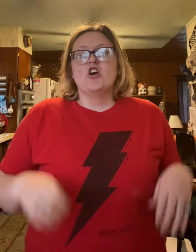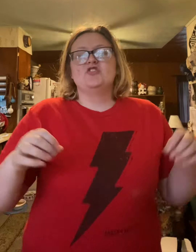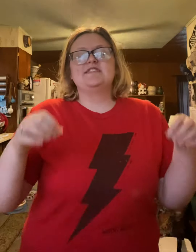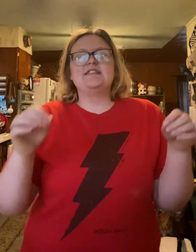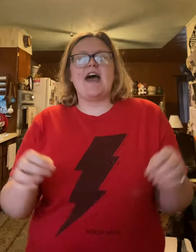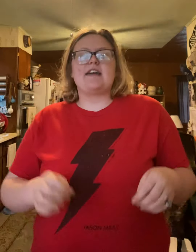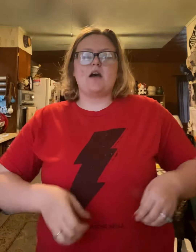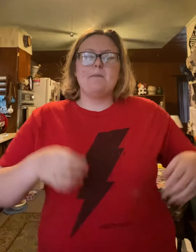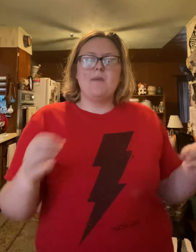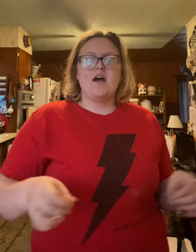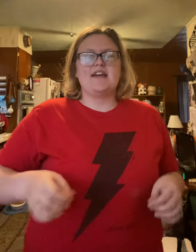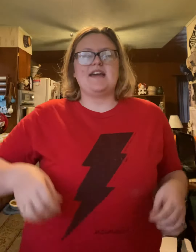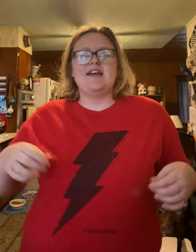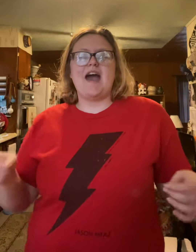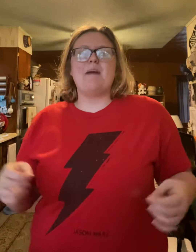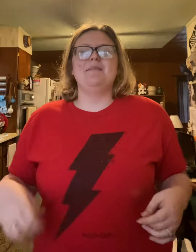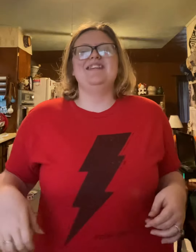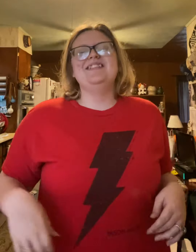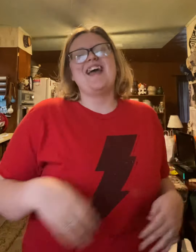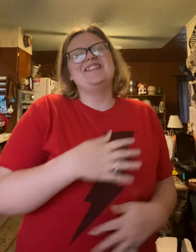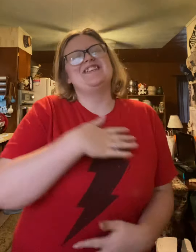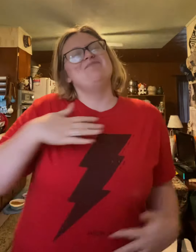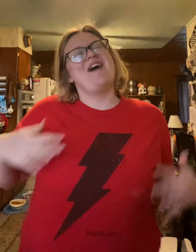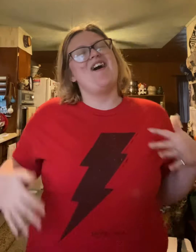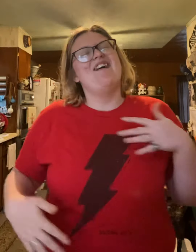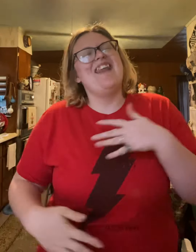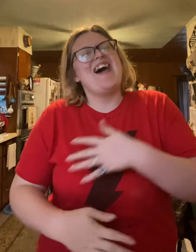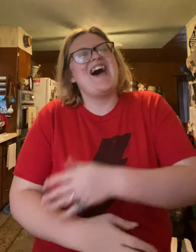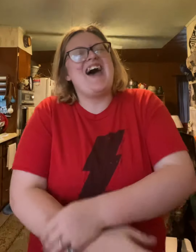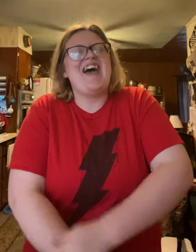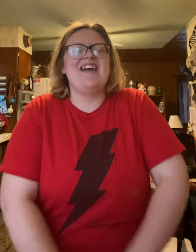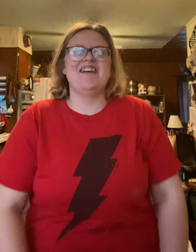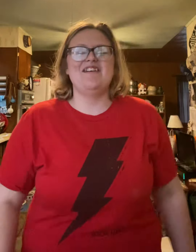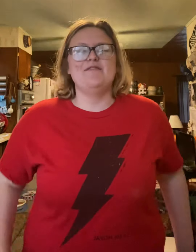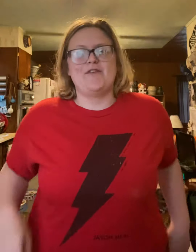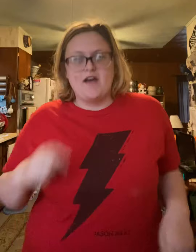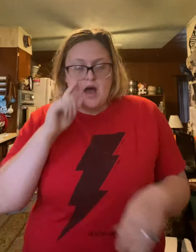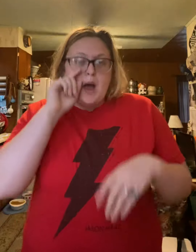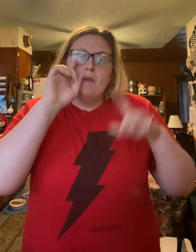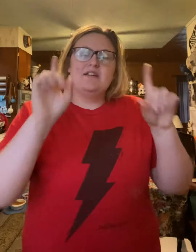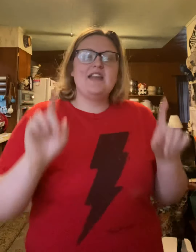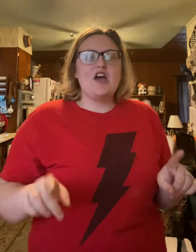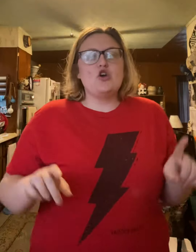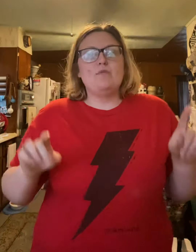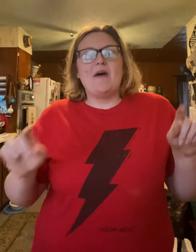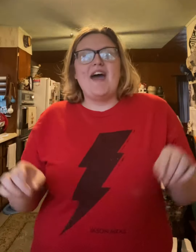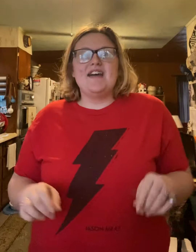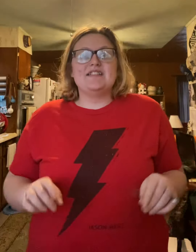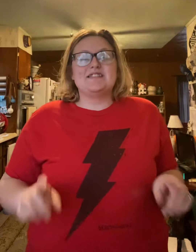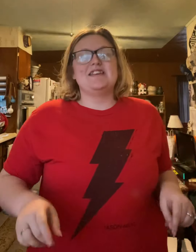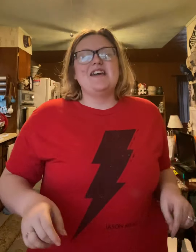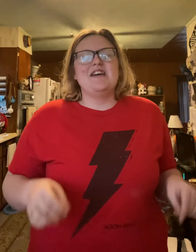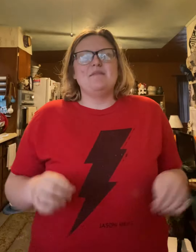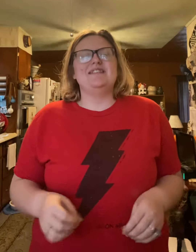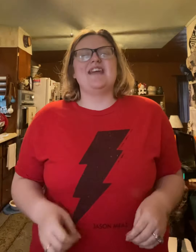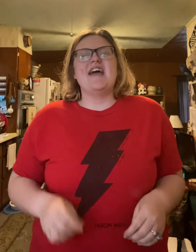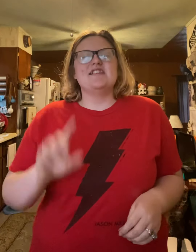Just like a monkey, I've been dancing my whole life. But now you beg to see me dance just